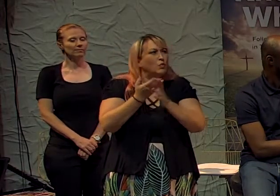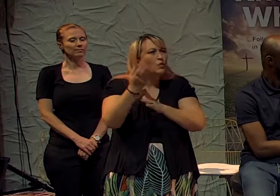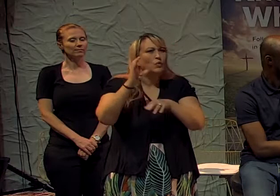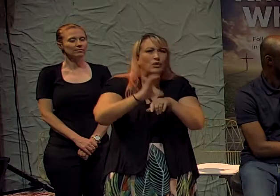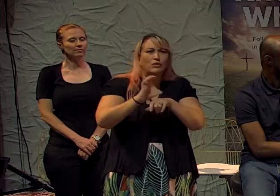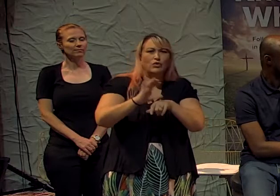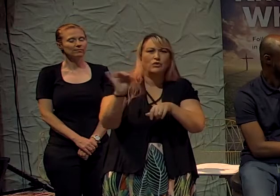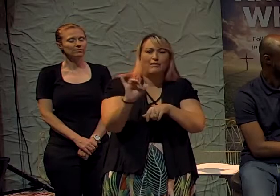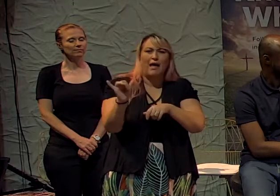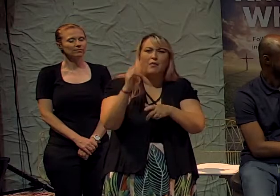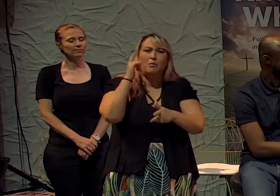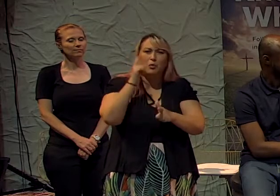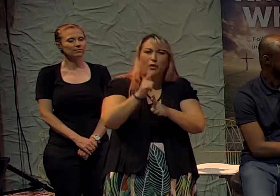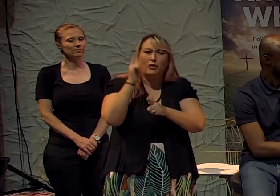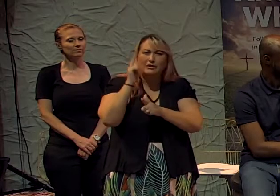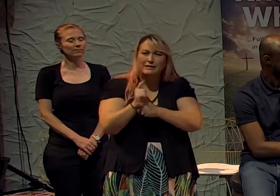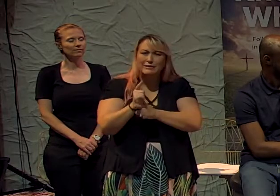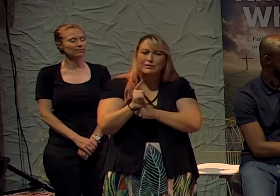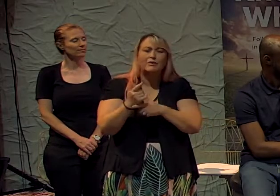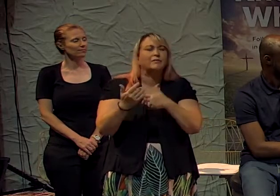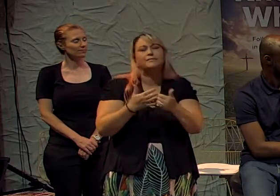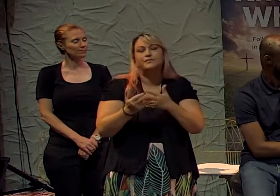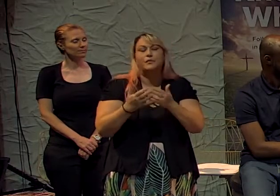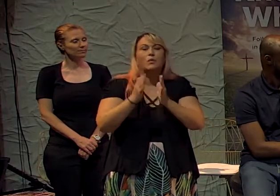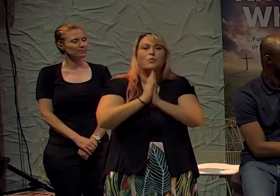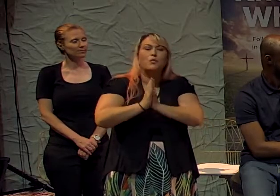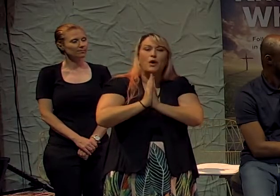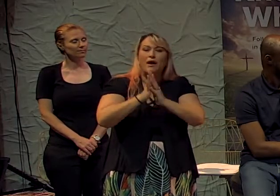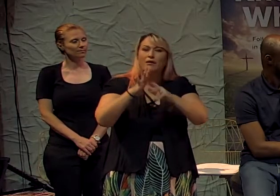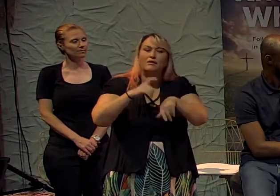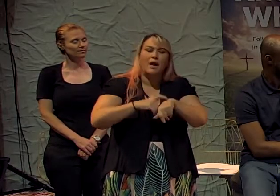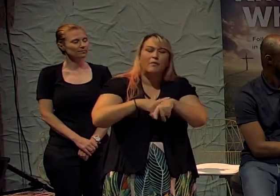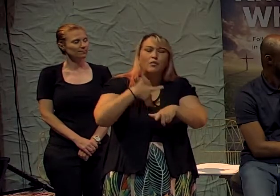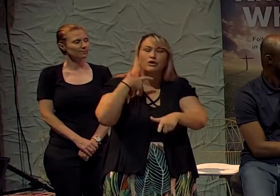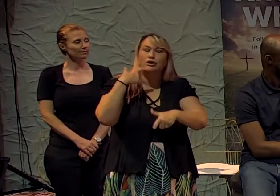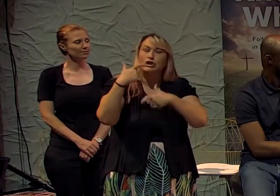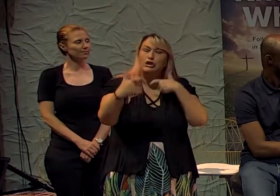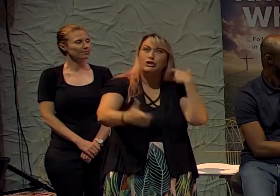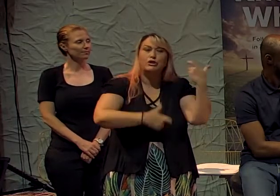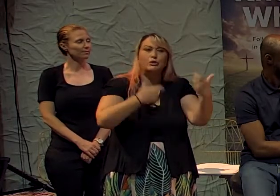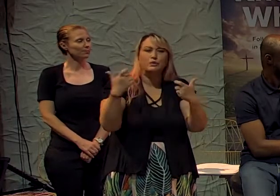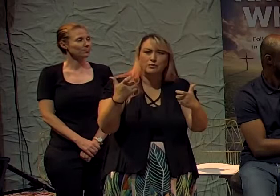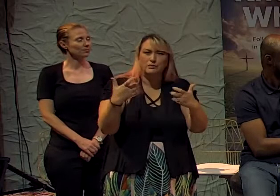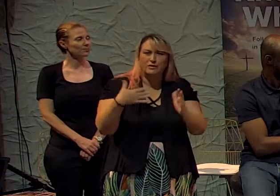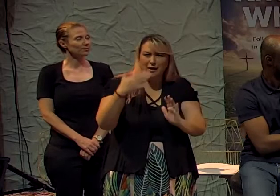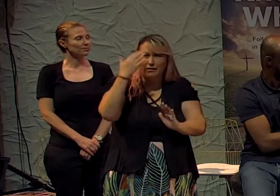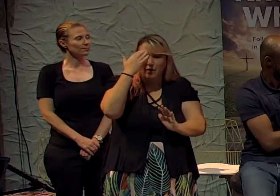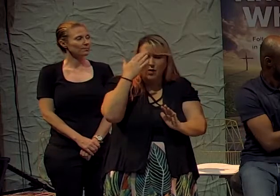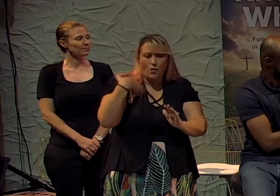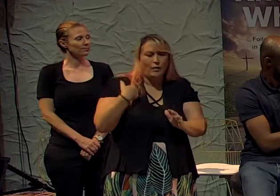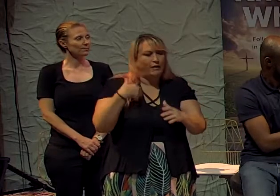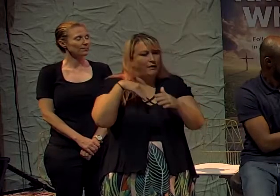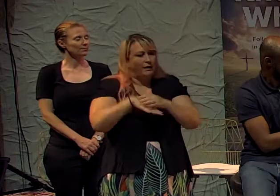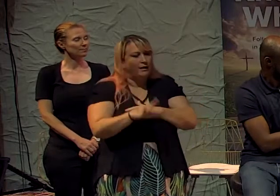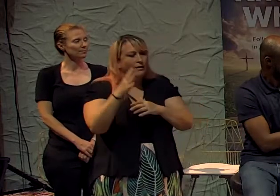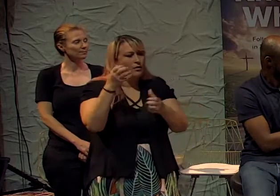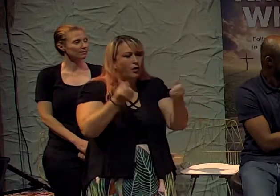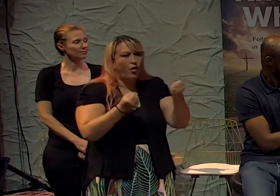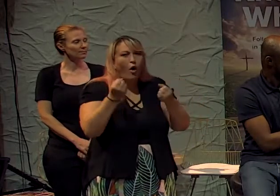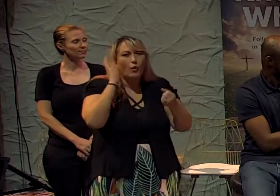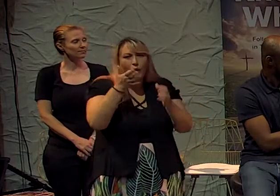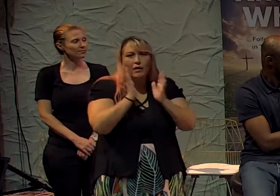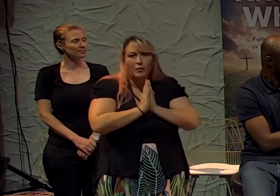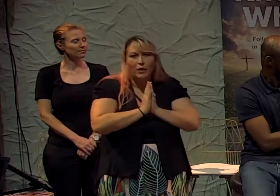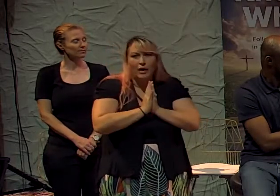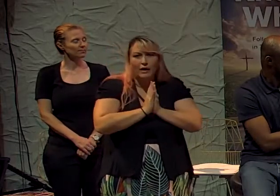a brother or sister. Anyway, the prayer time was huge. I think for us now, they know when we're going to get in the car, we're going to pray.